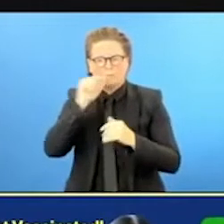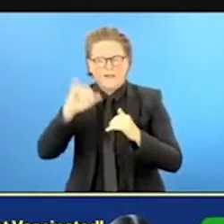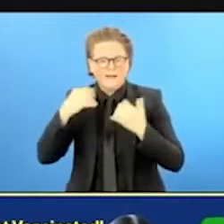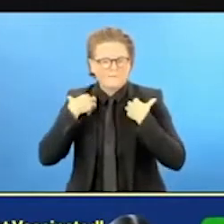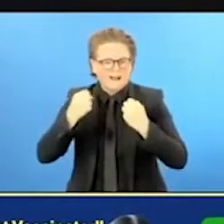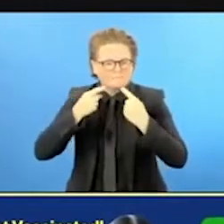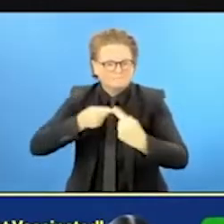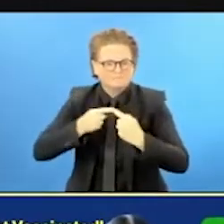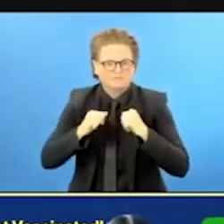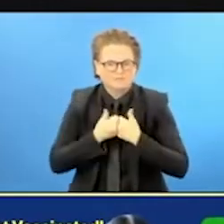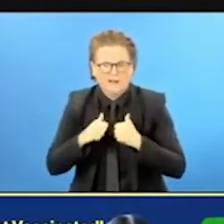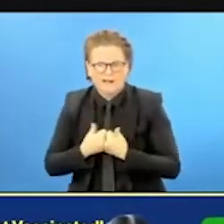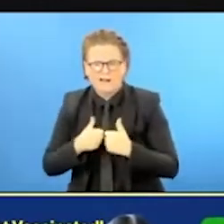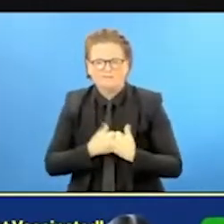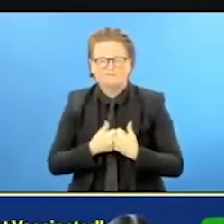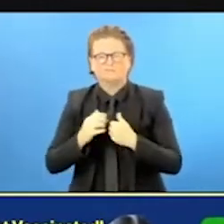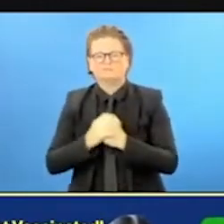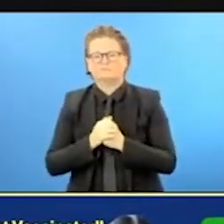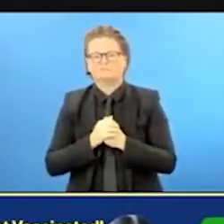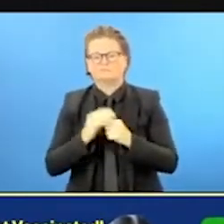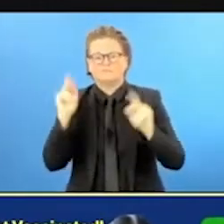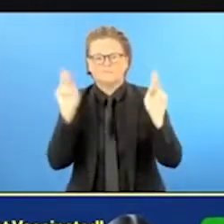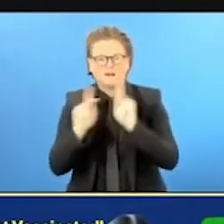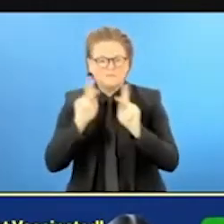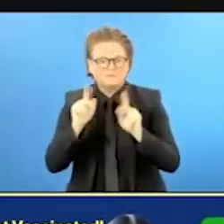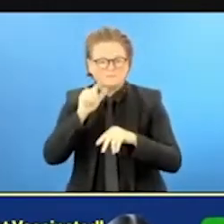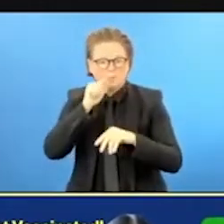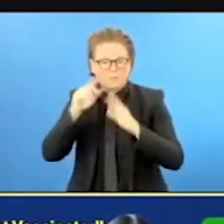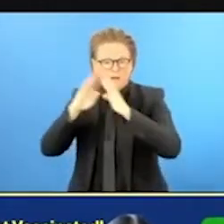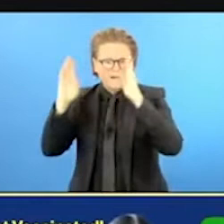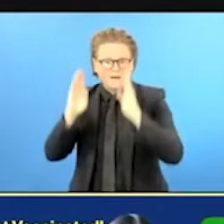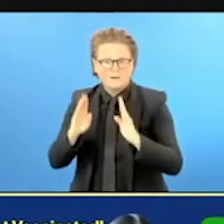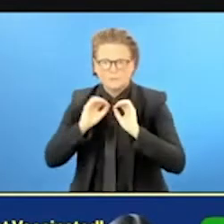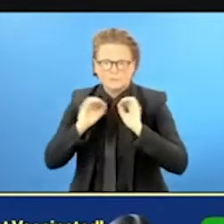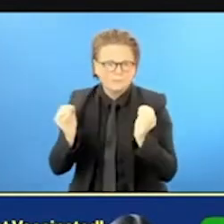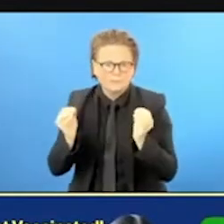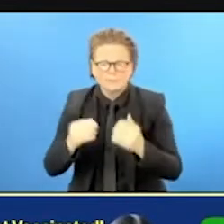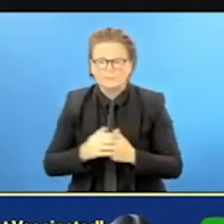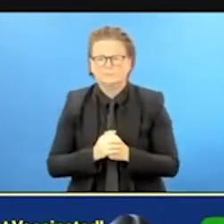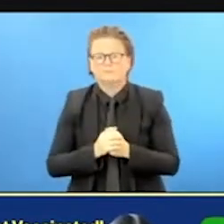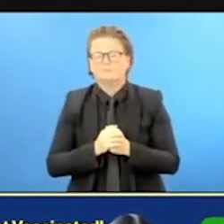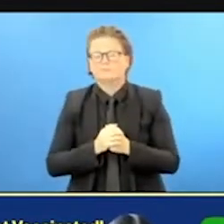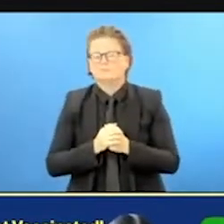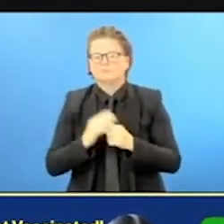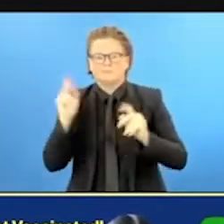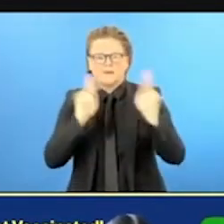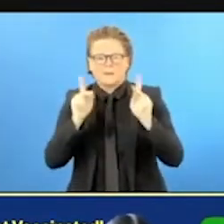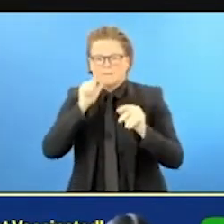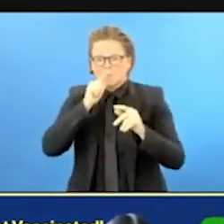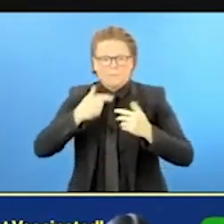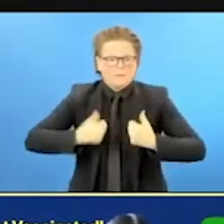disabilities, and people experiencing homelessness, or those who live in or work in high-risk congregate